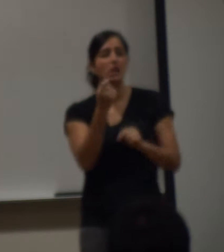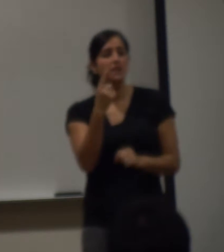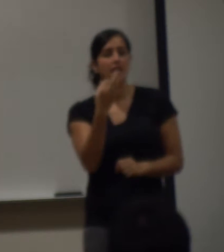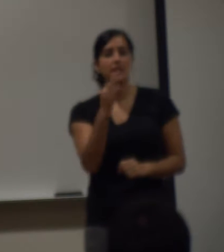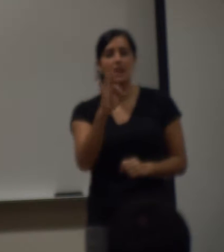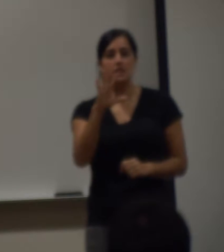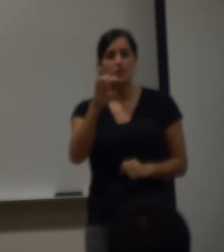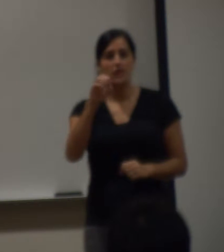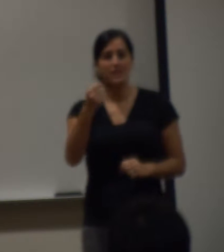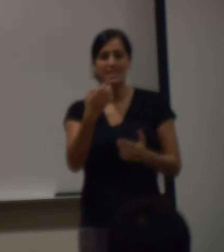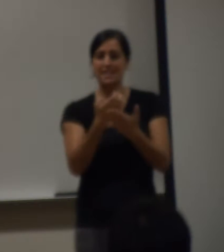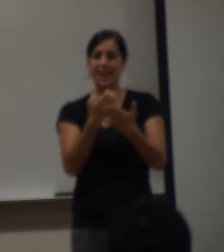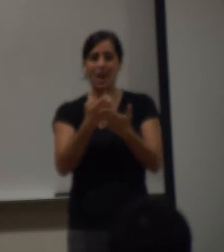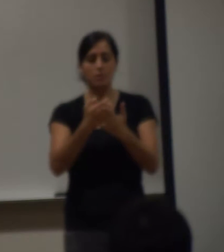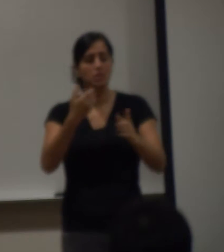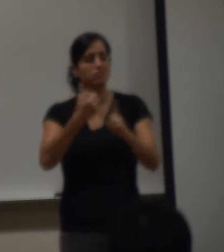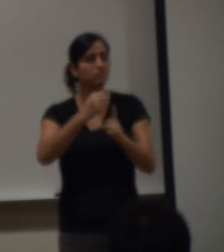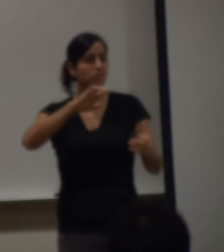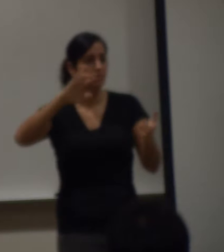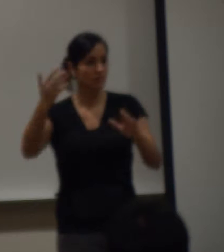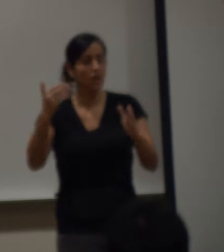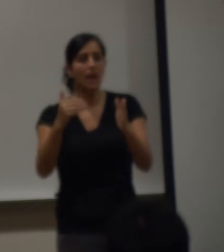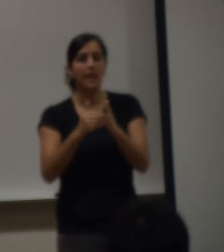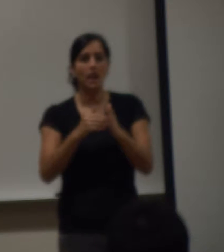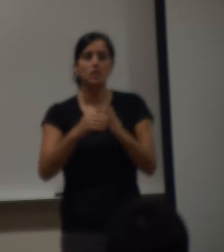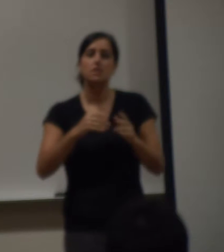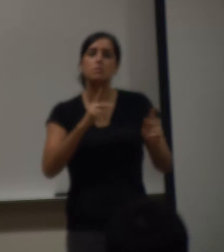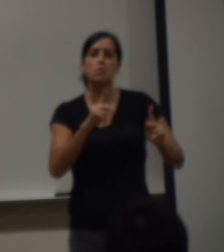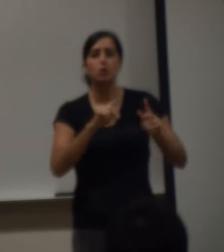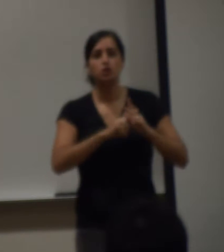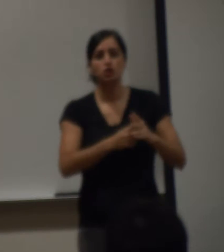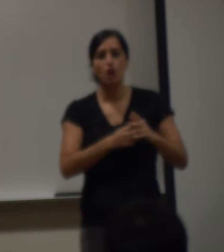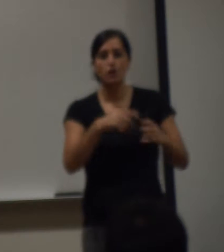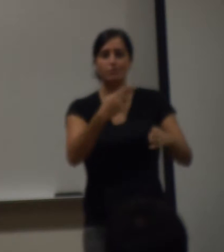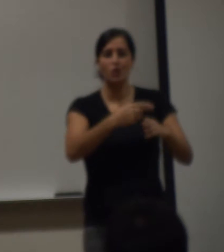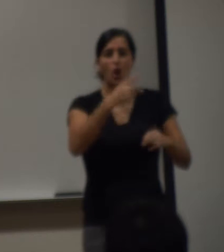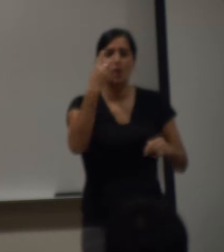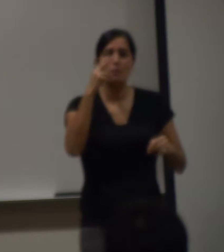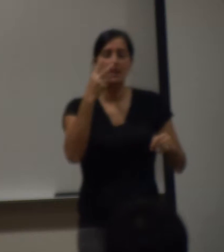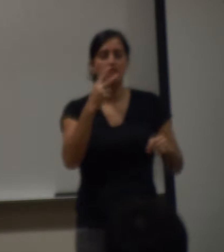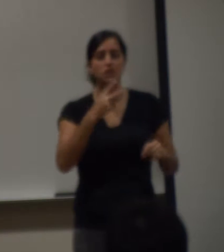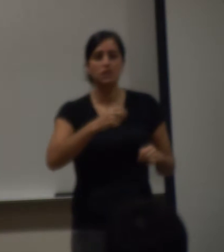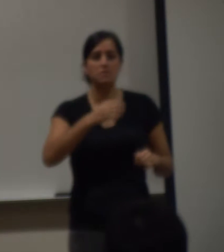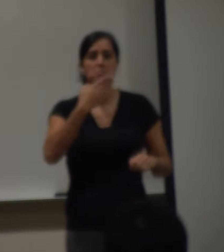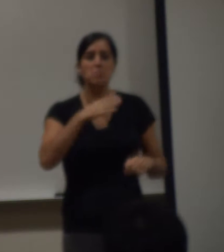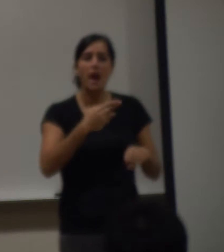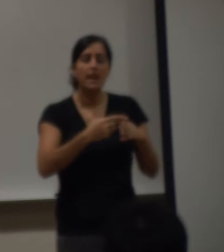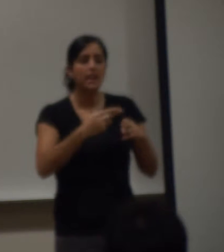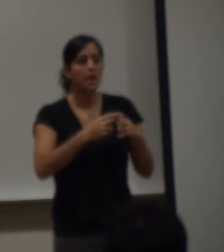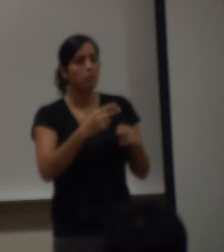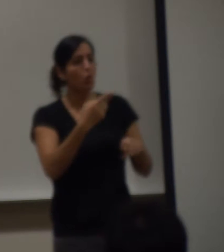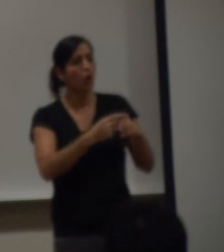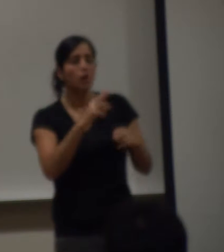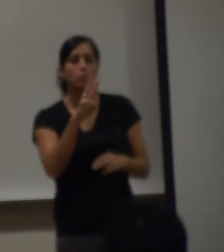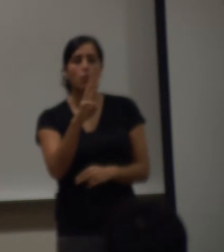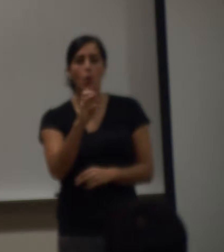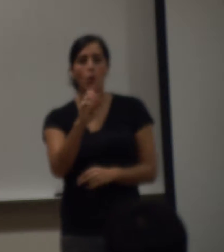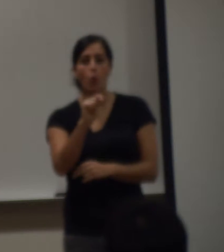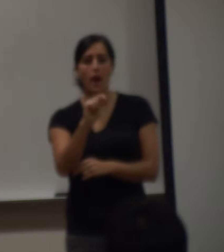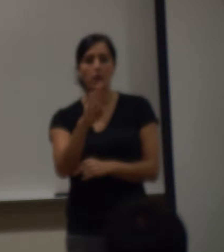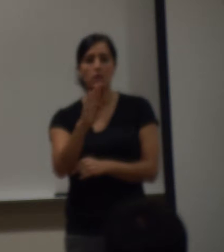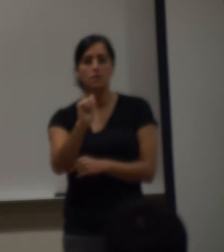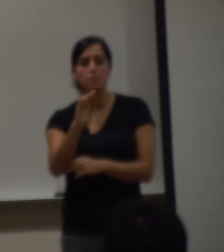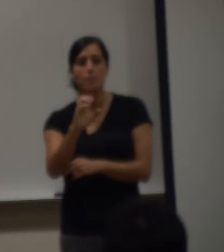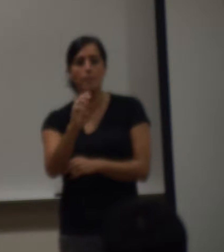bad, they were called wetbacks, were not seen as useful to the economy,